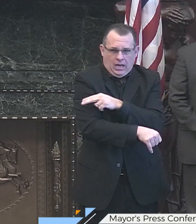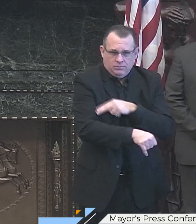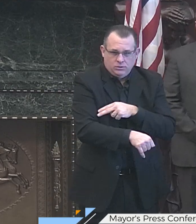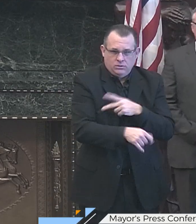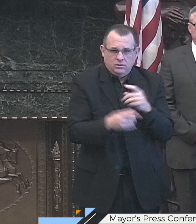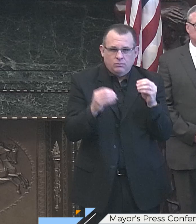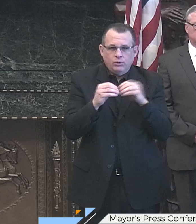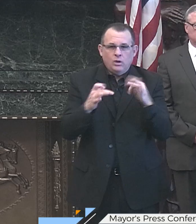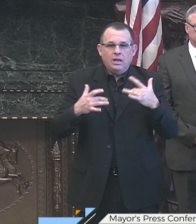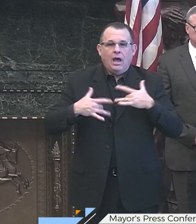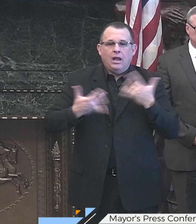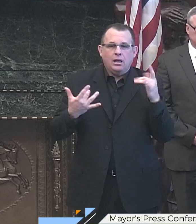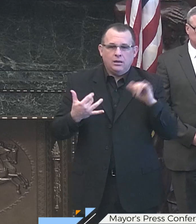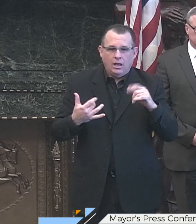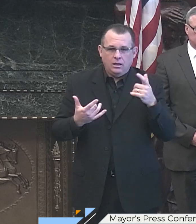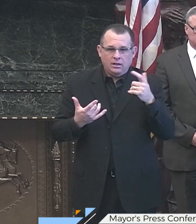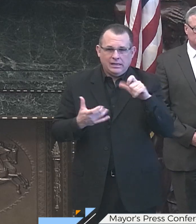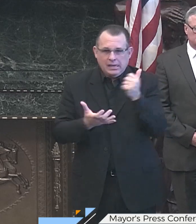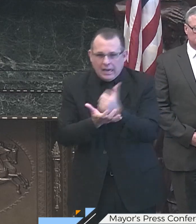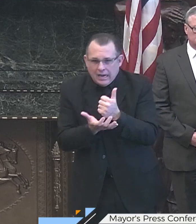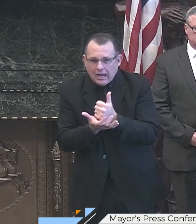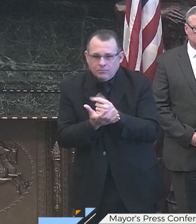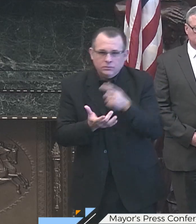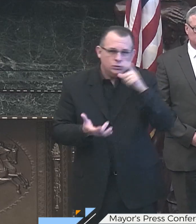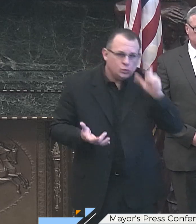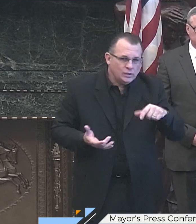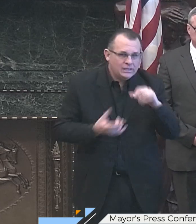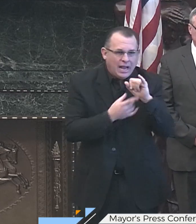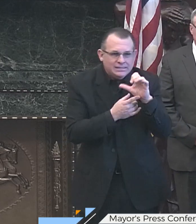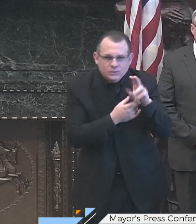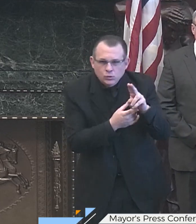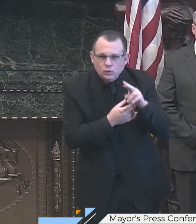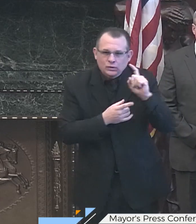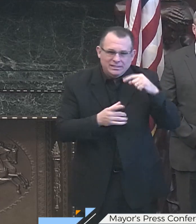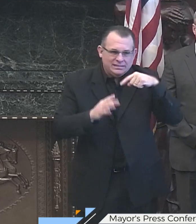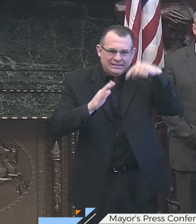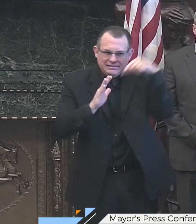dire shape as needing an ICU unit or the like.